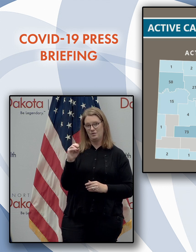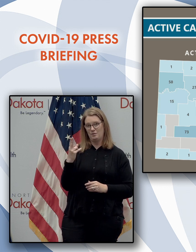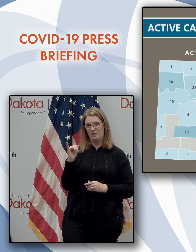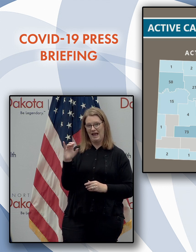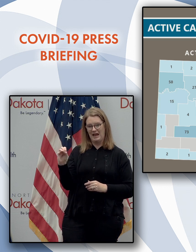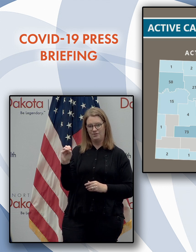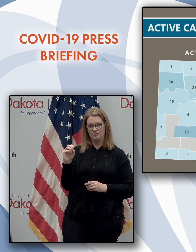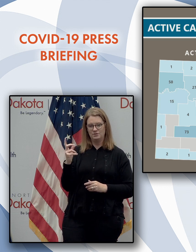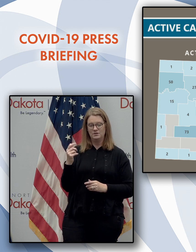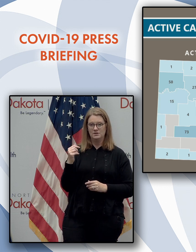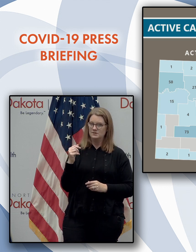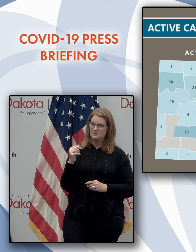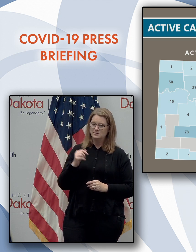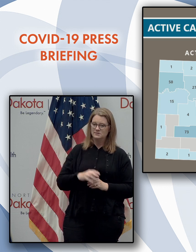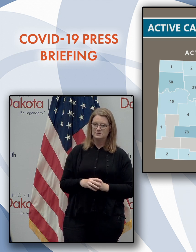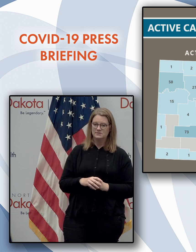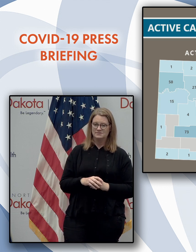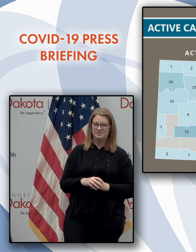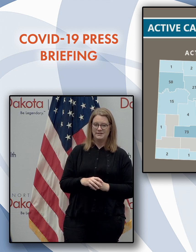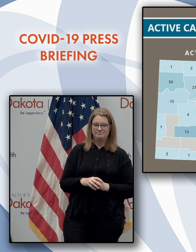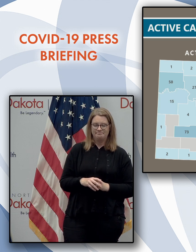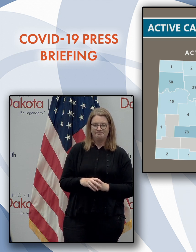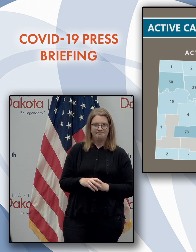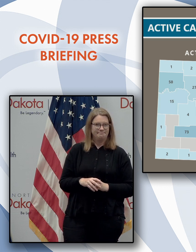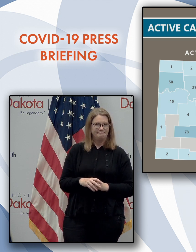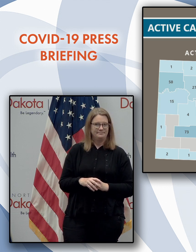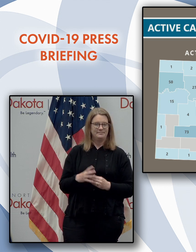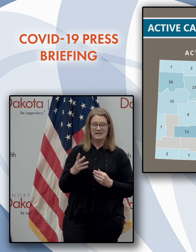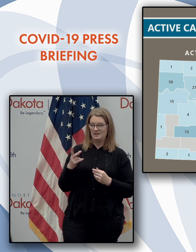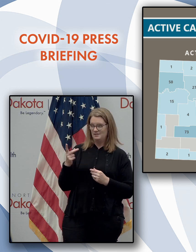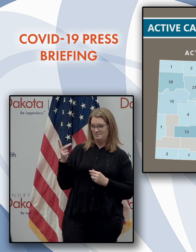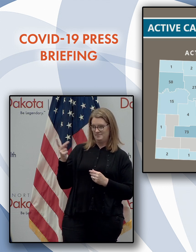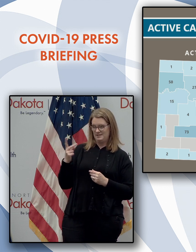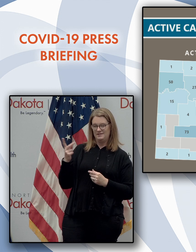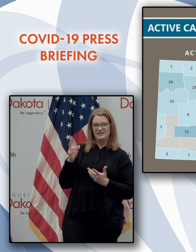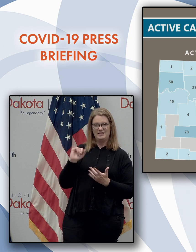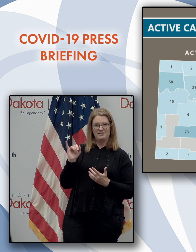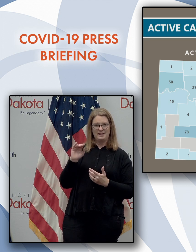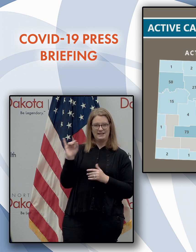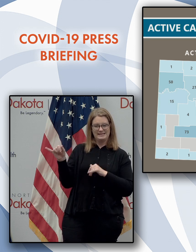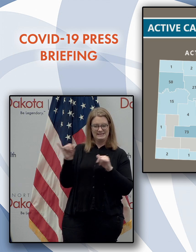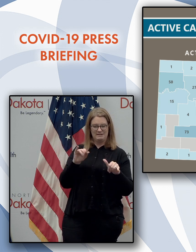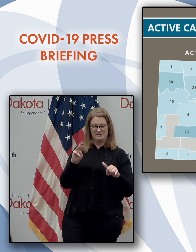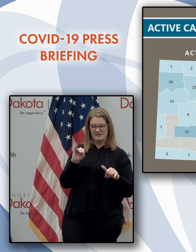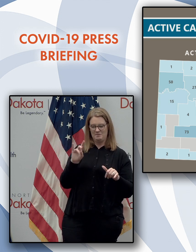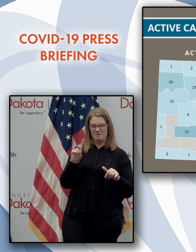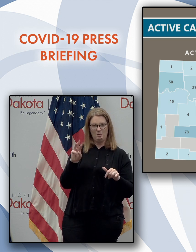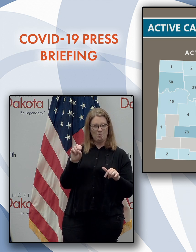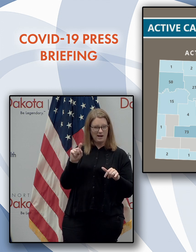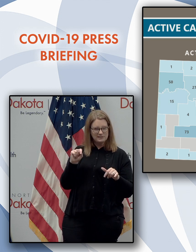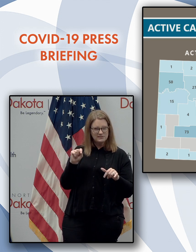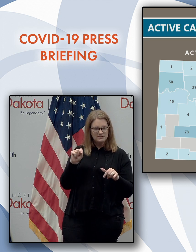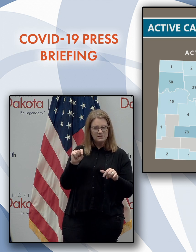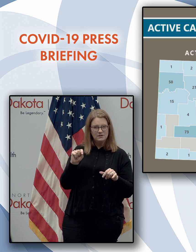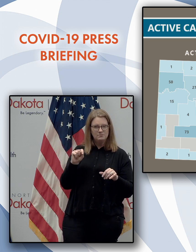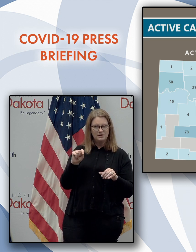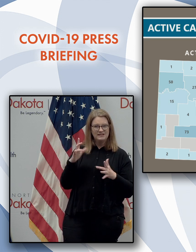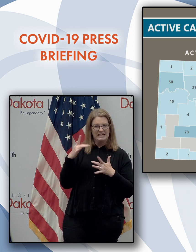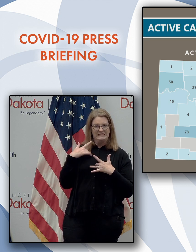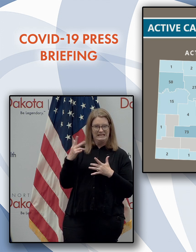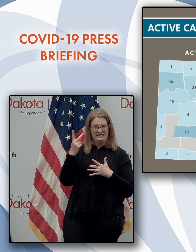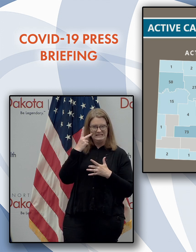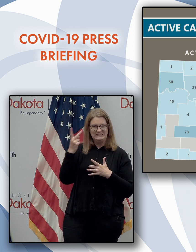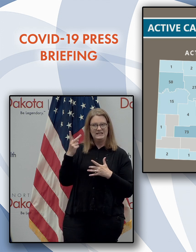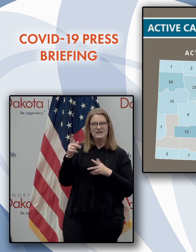states that might, in somebody's book, be considered Midwestern states are also seeing a spread more